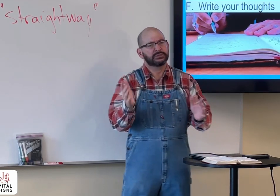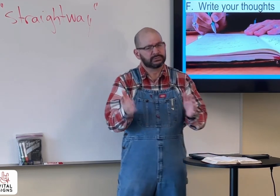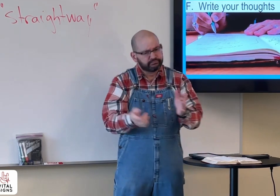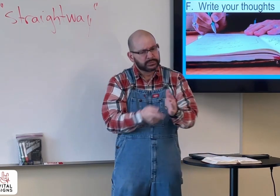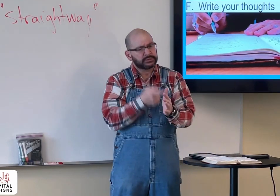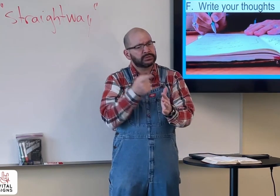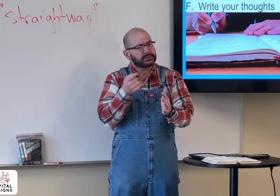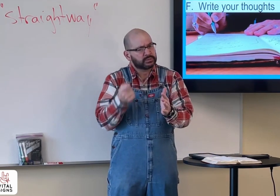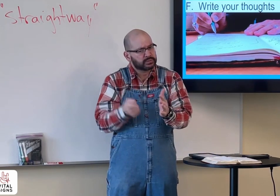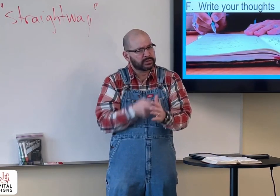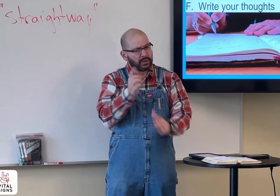but sometimes